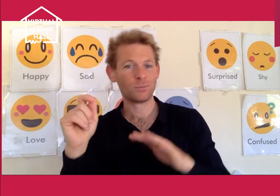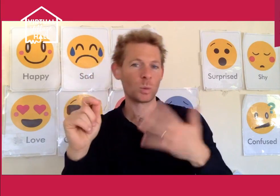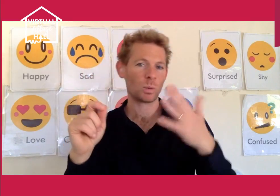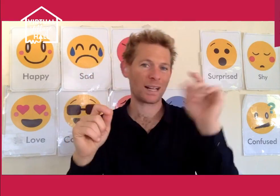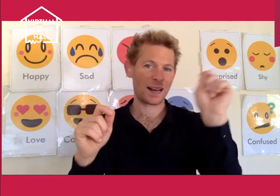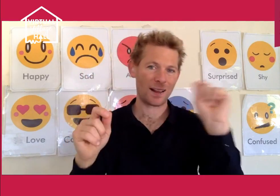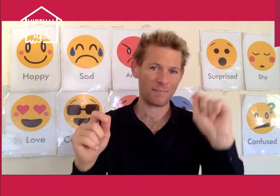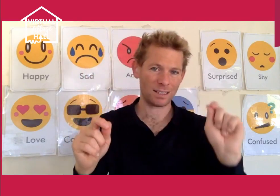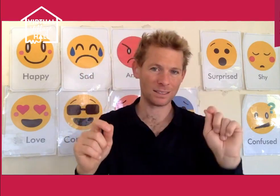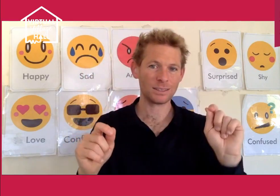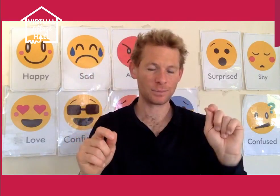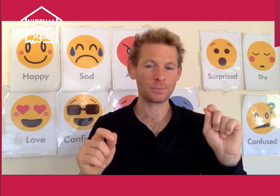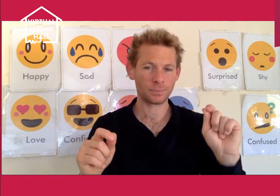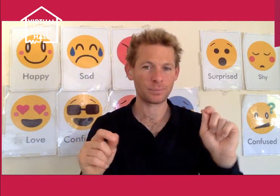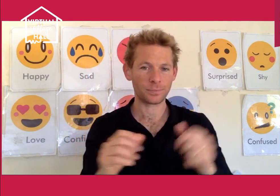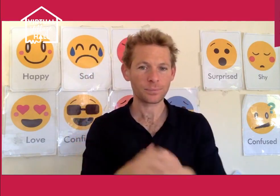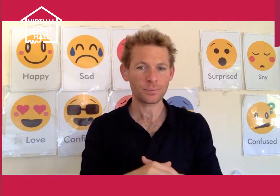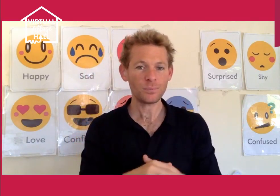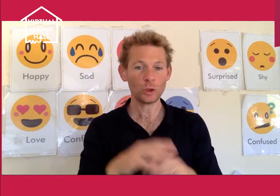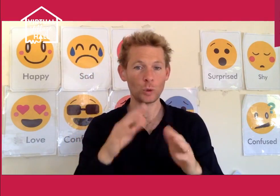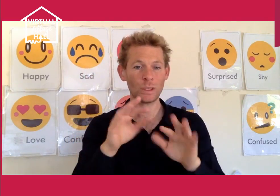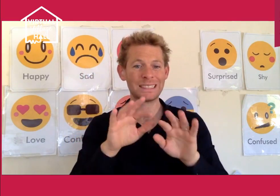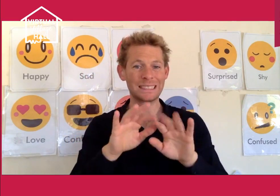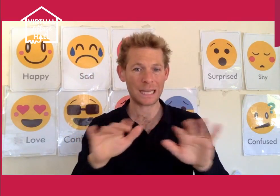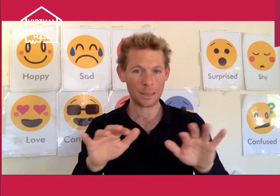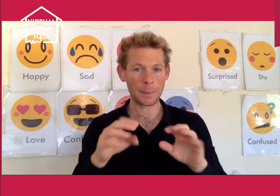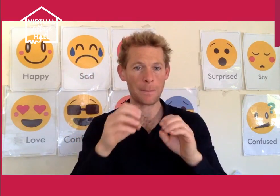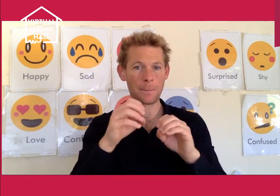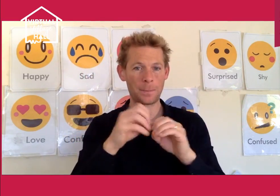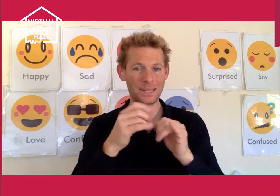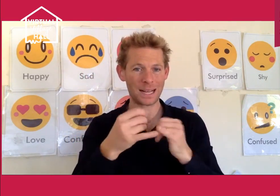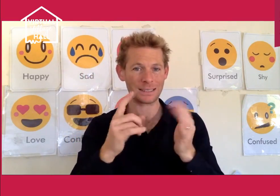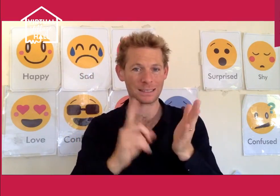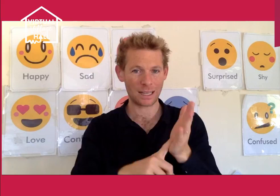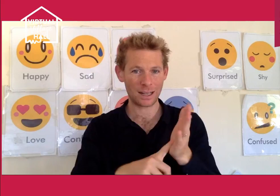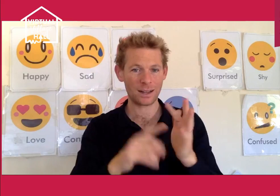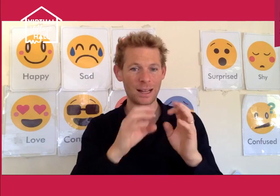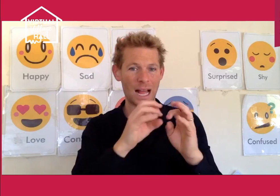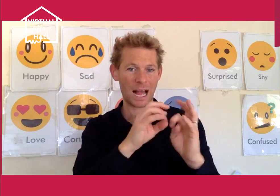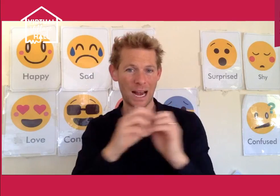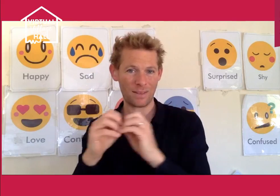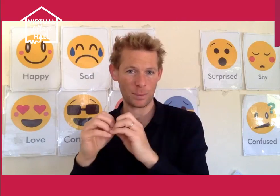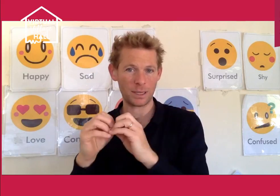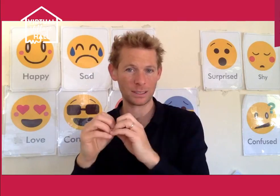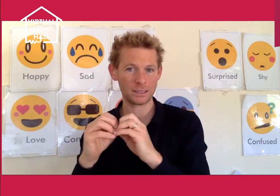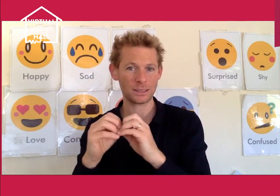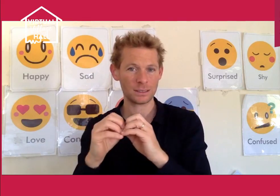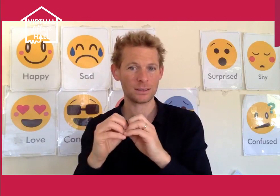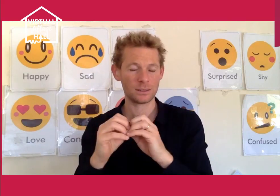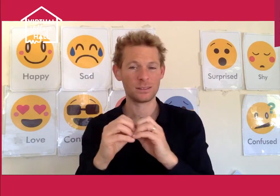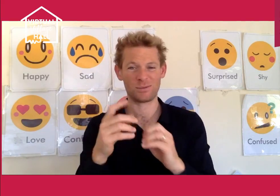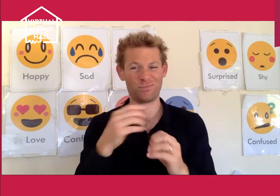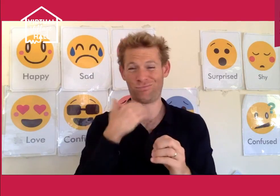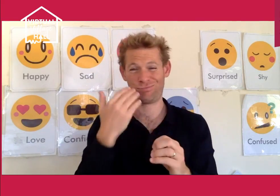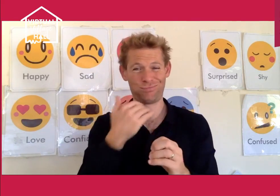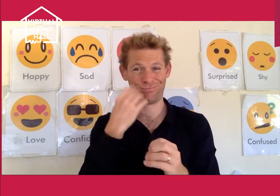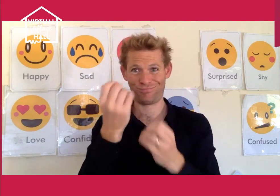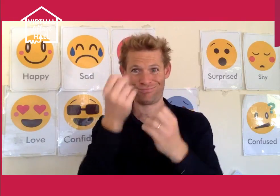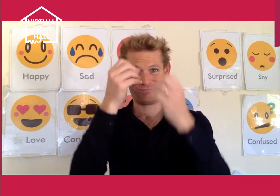following the right-handed or the left-handed graphic, but you'll find a whole list of pictures. So if you type BSL alphabet,